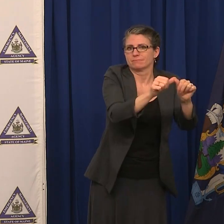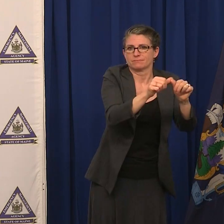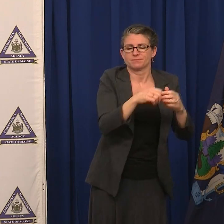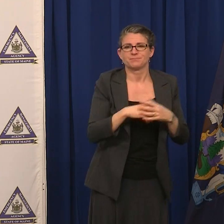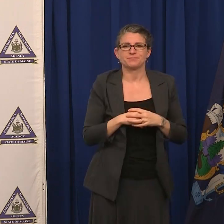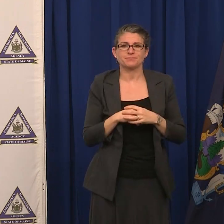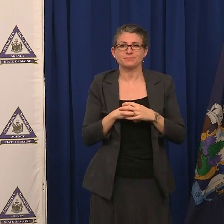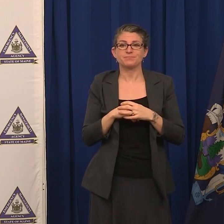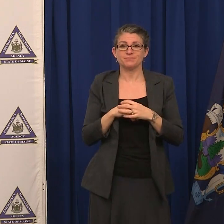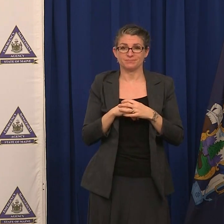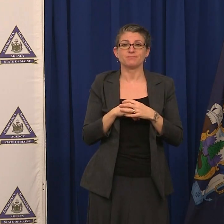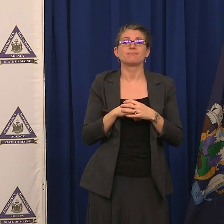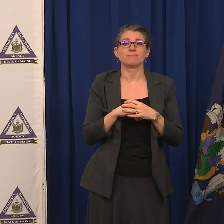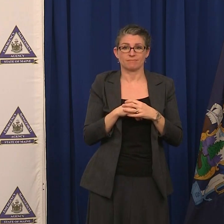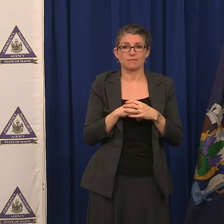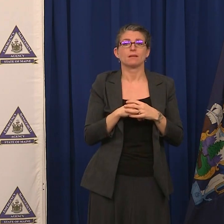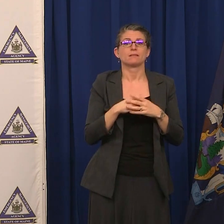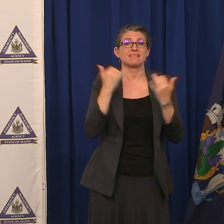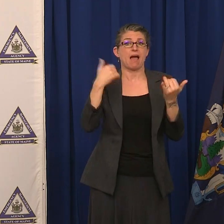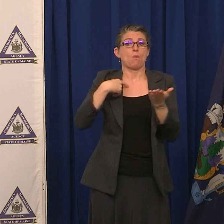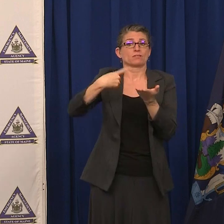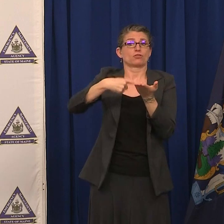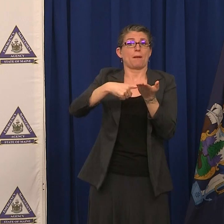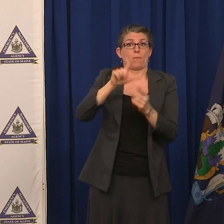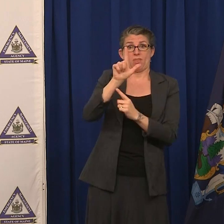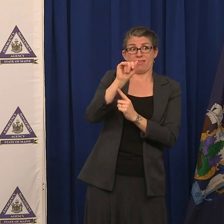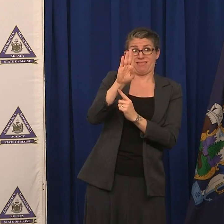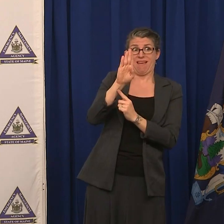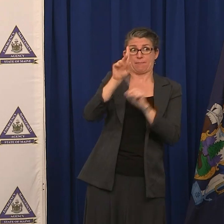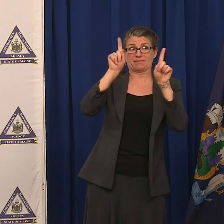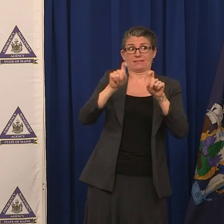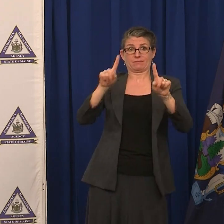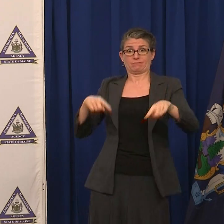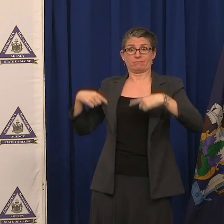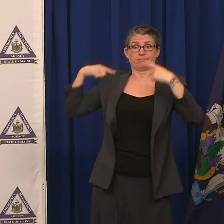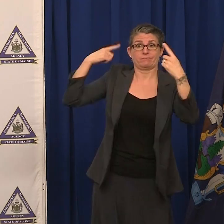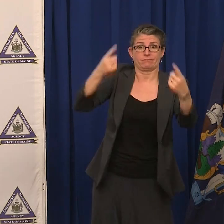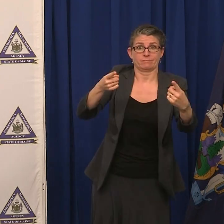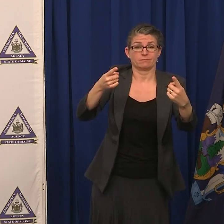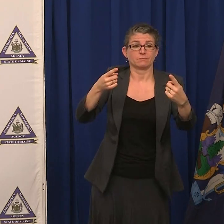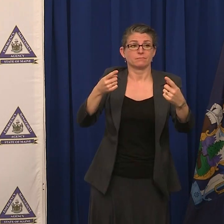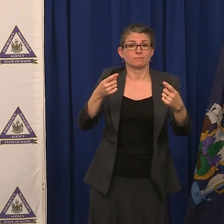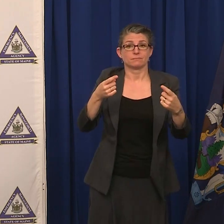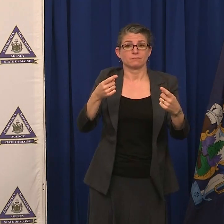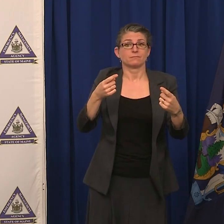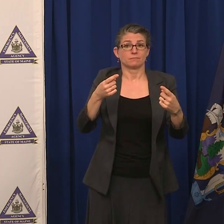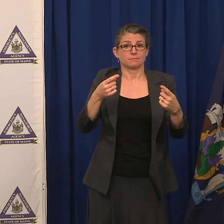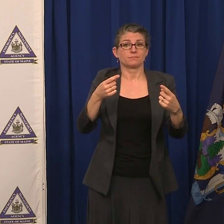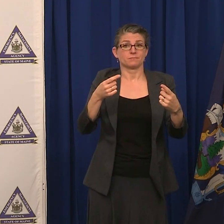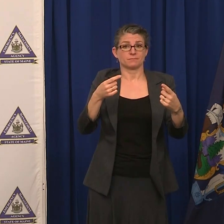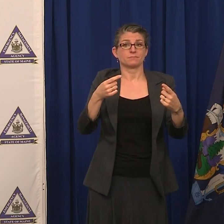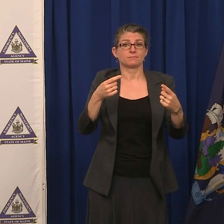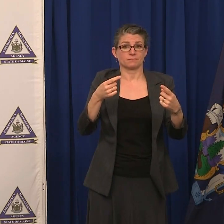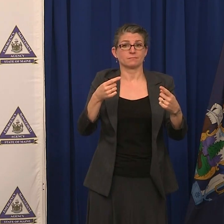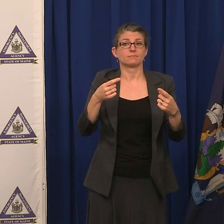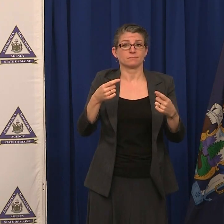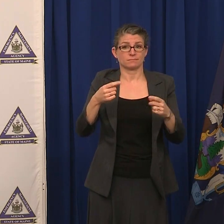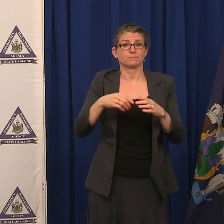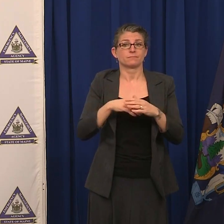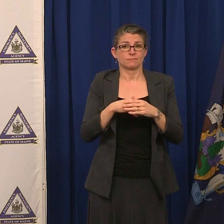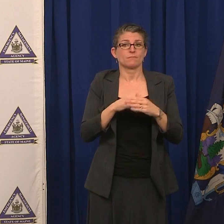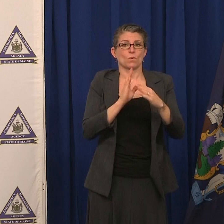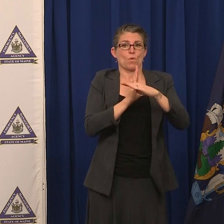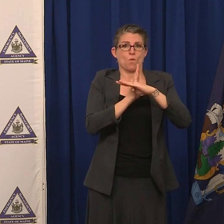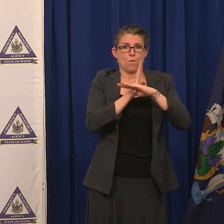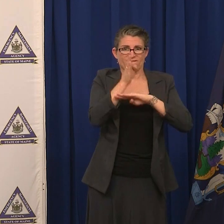of negative laboratory tests. As of right now, Maine CDC is aware of over 6,000